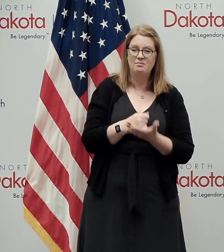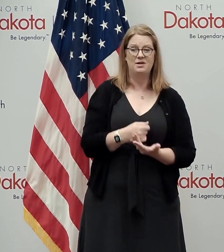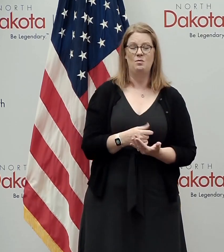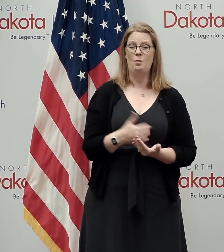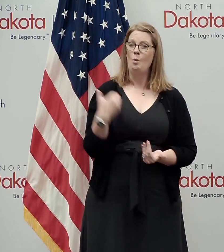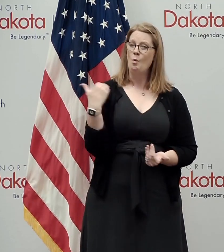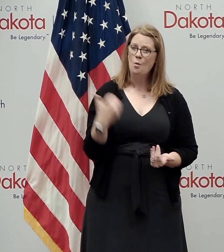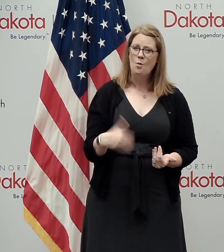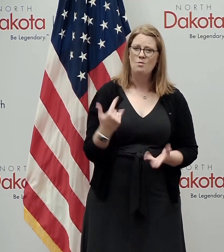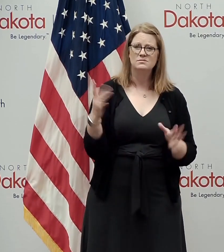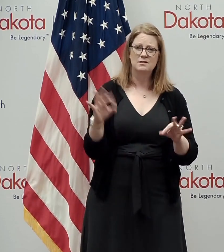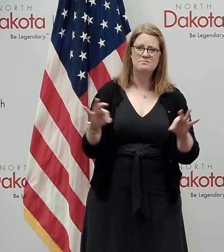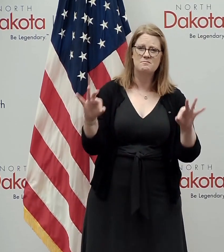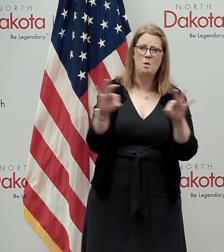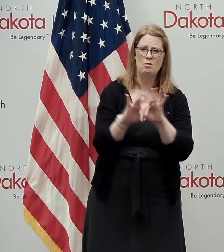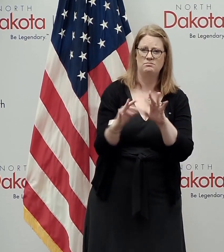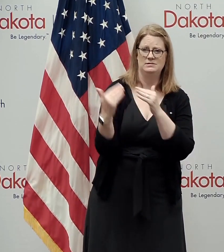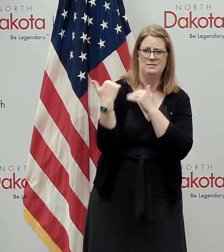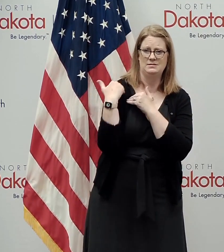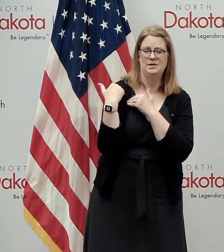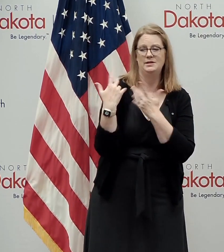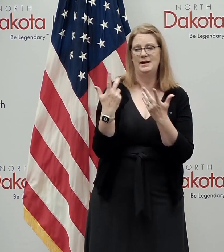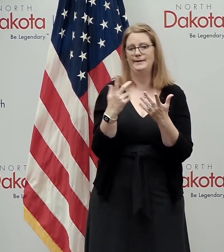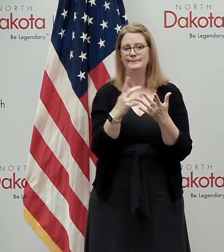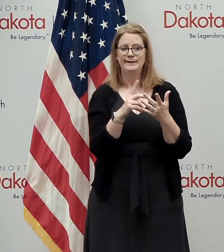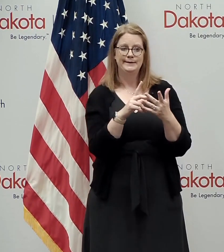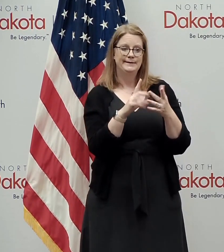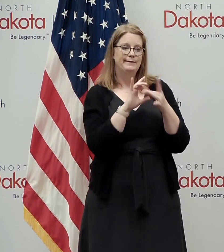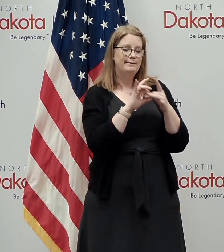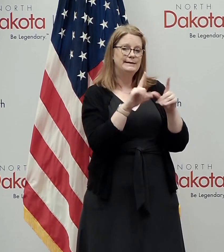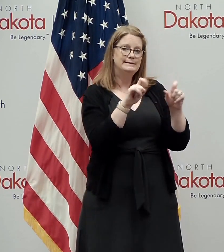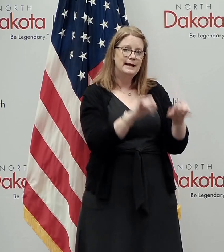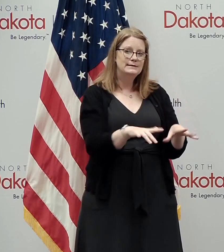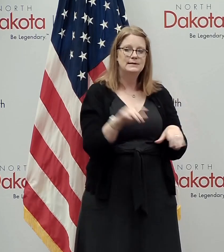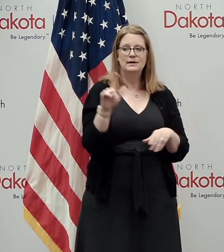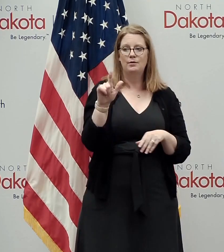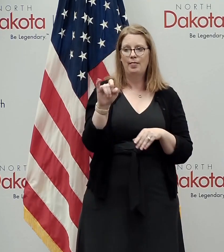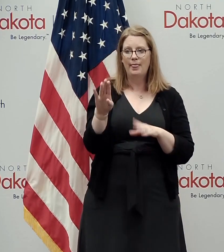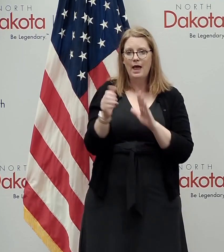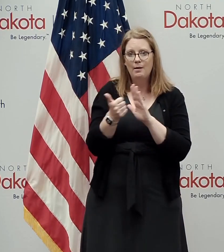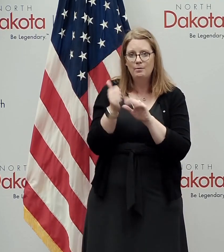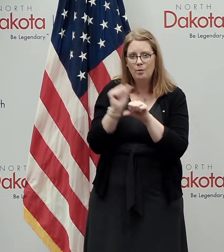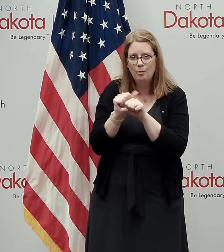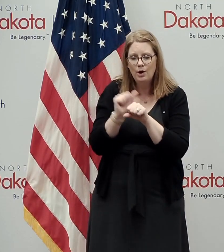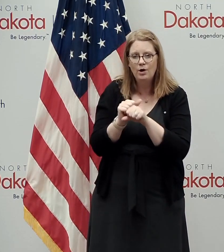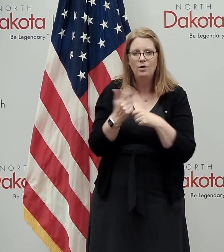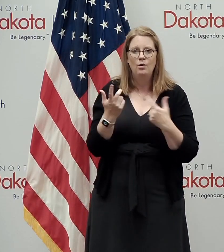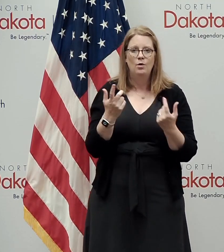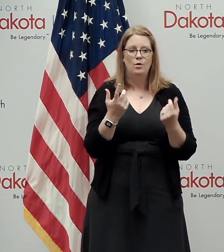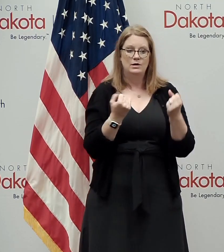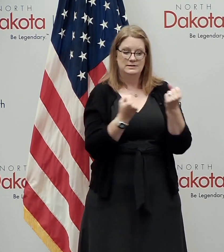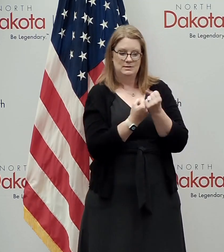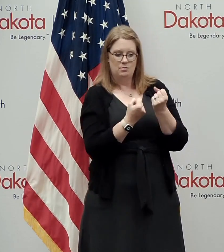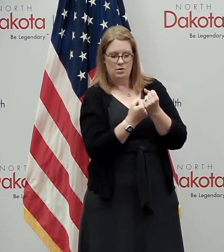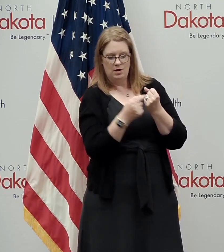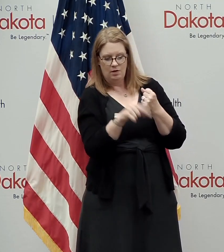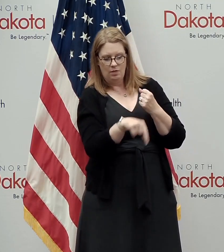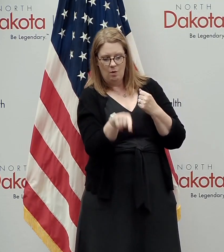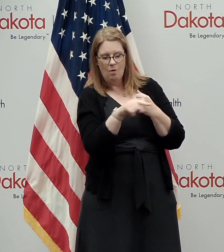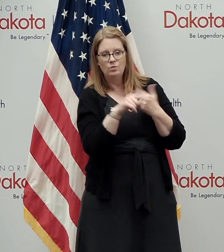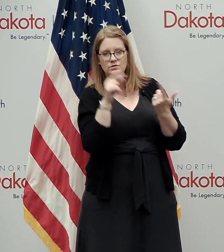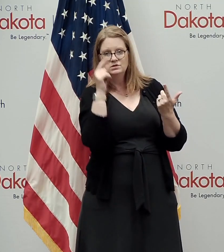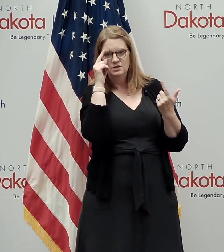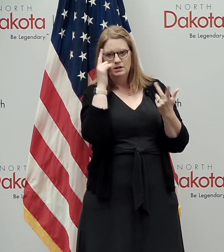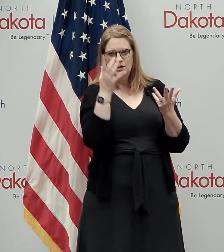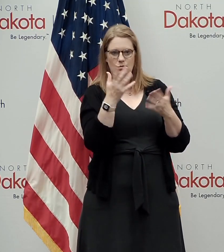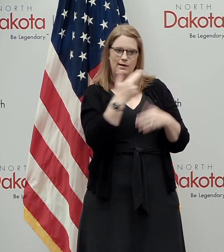important roles, whether it's in testing or the lab work or in supporting those that are on the front lines. We